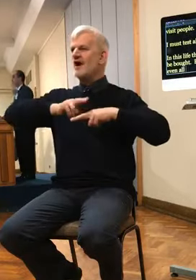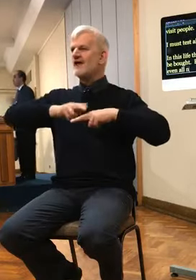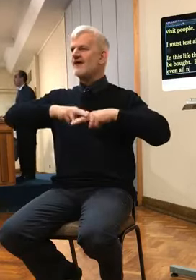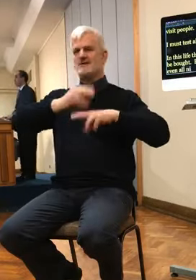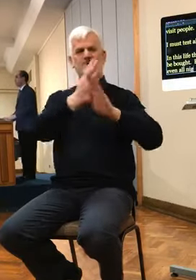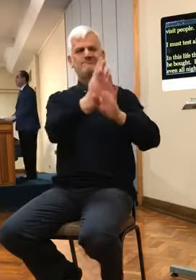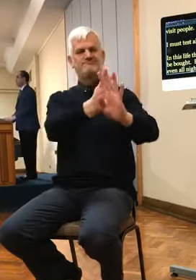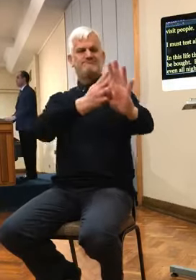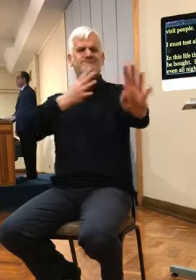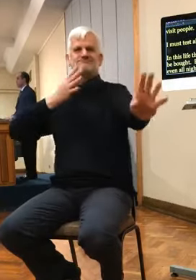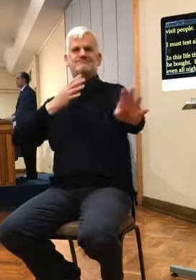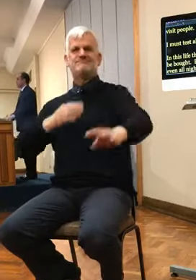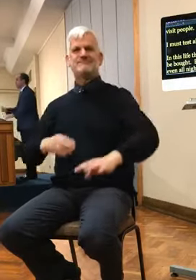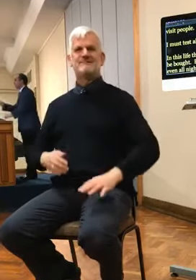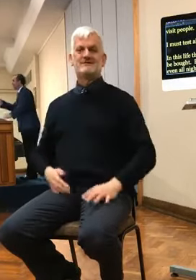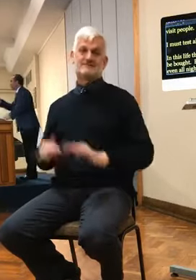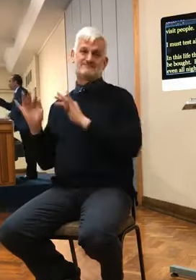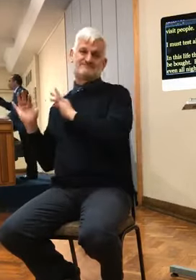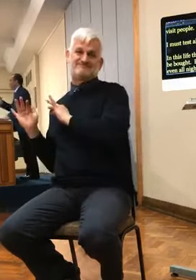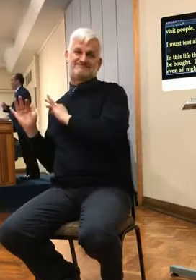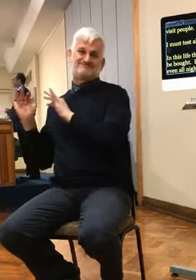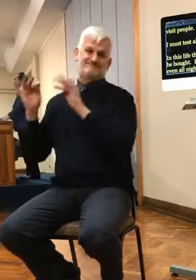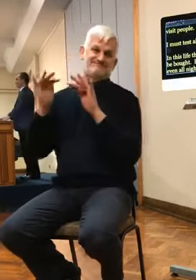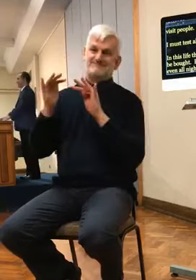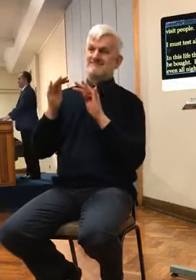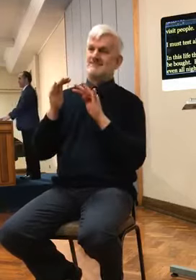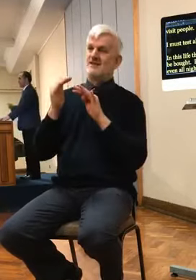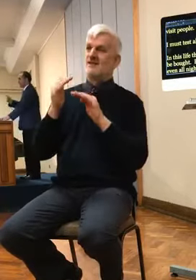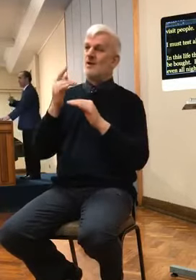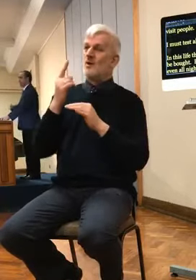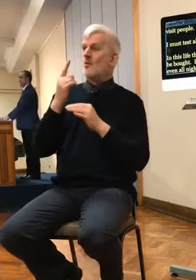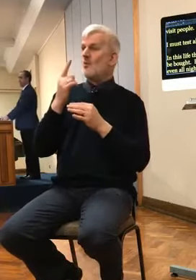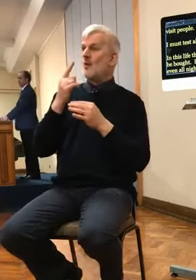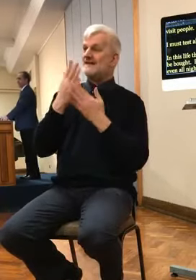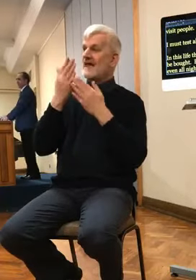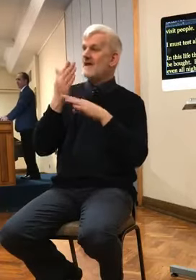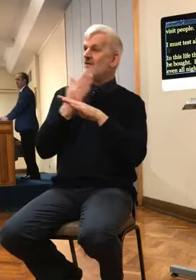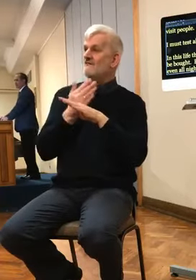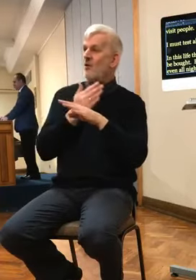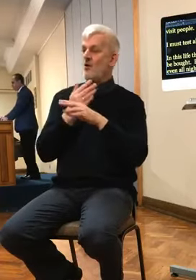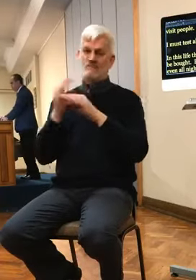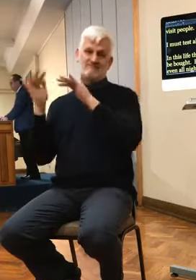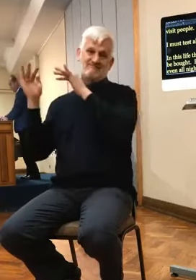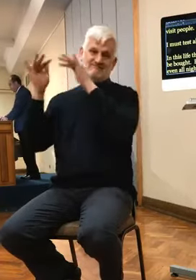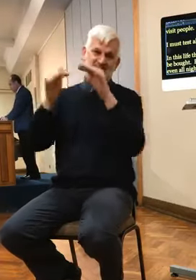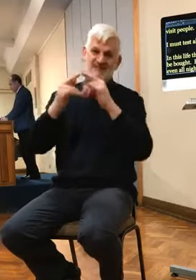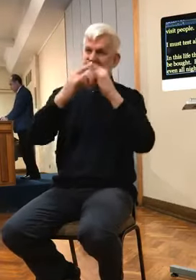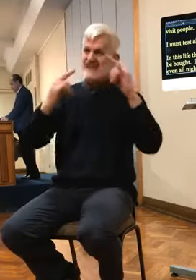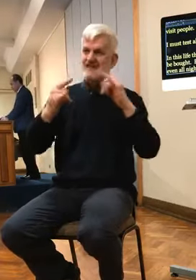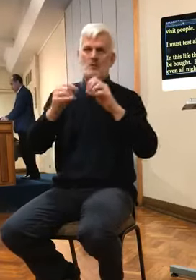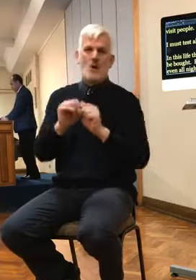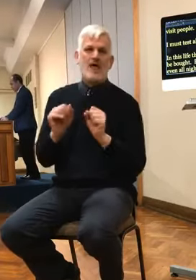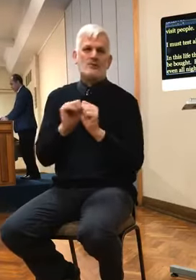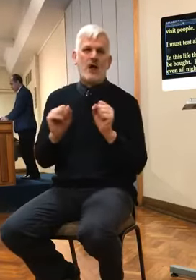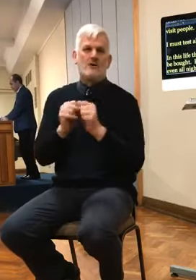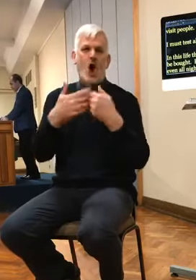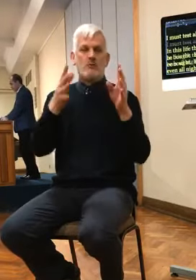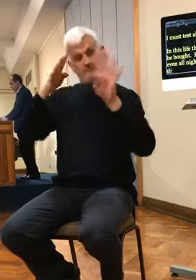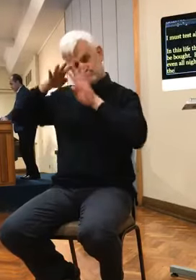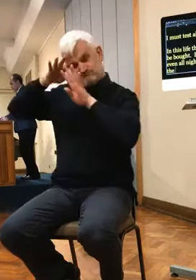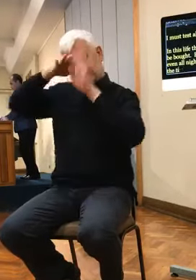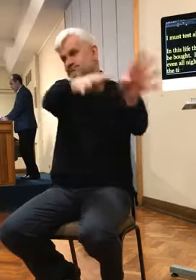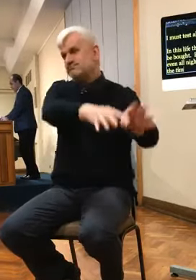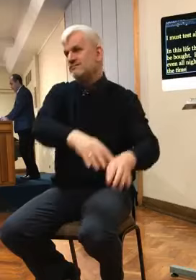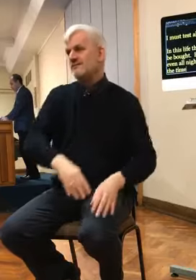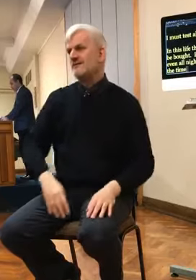shop. They are redeeming the time. That's the picture. So there are many bargains given to